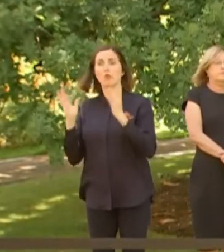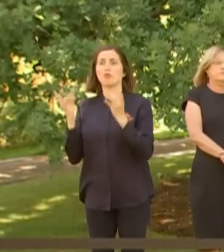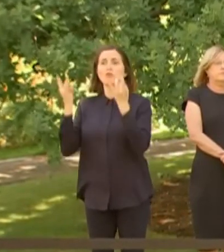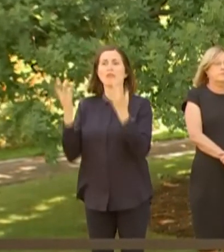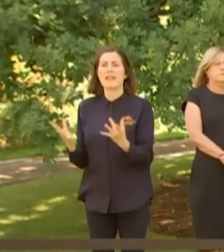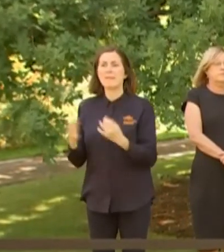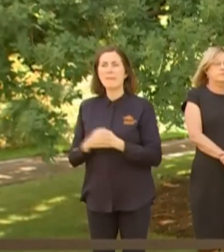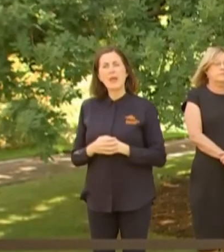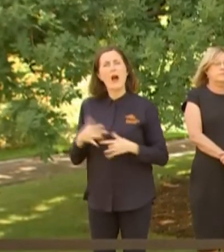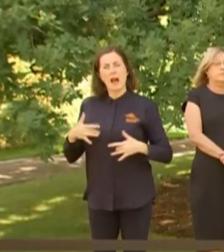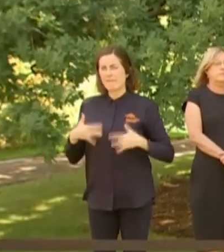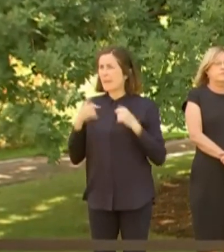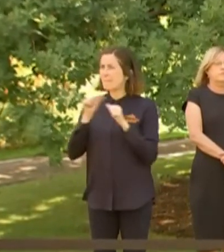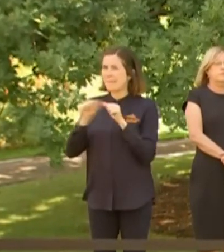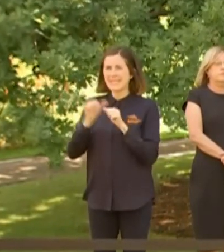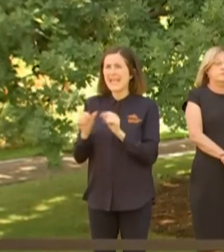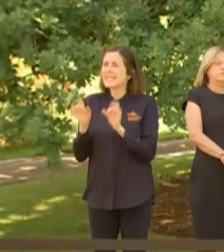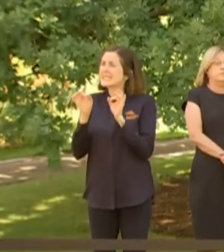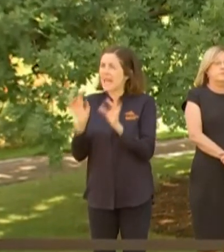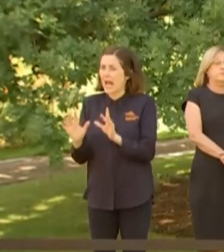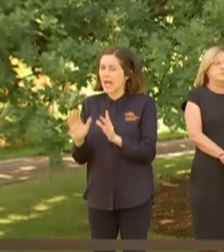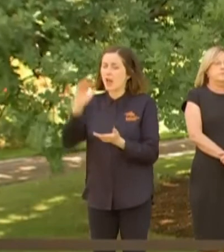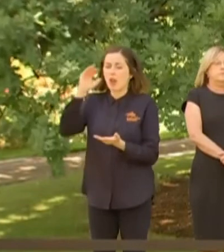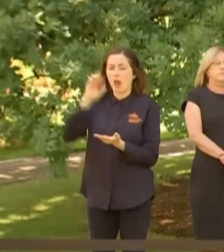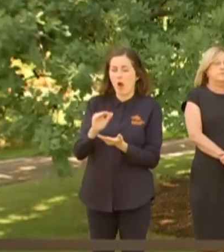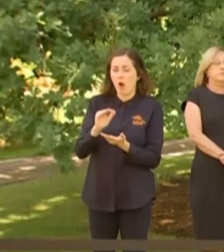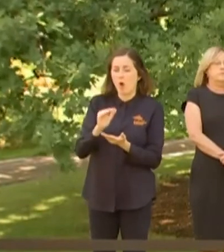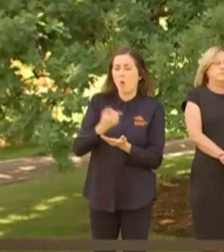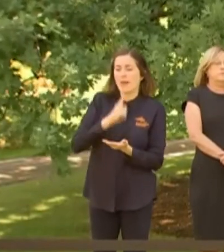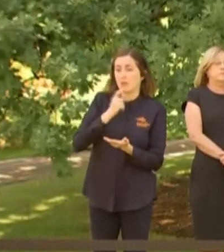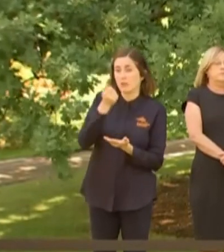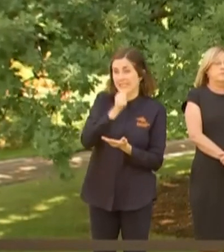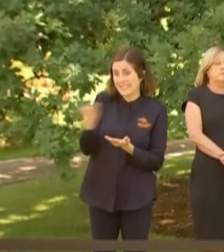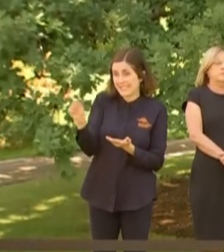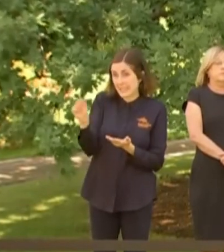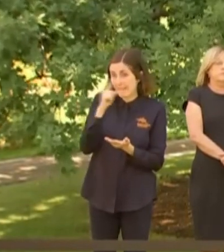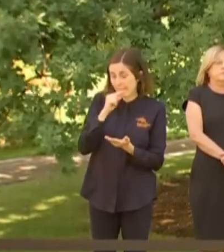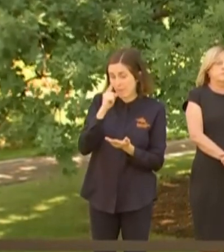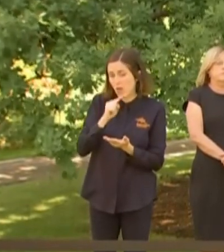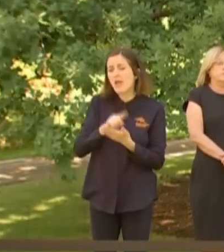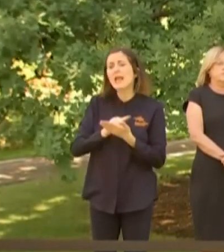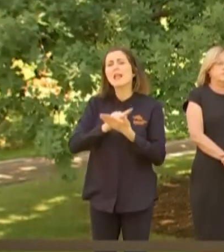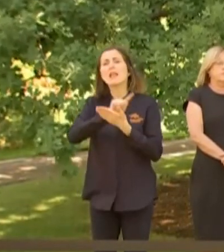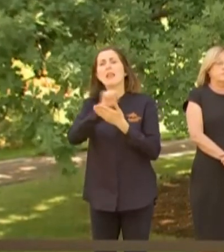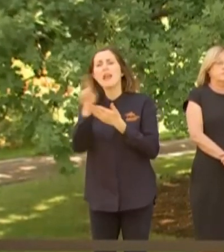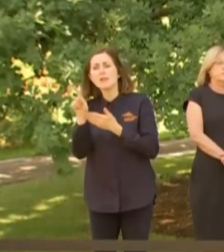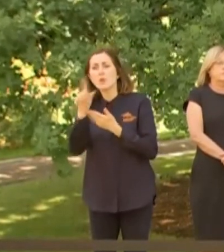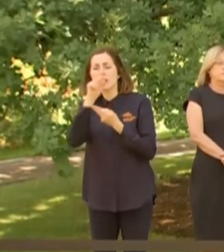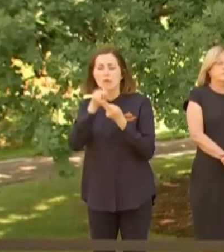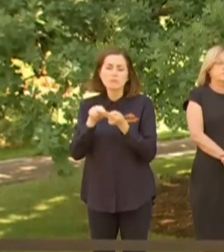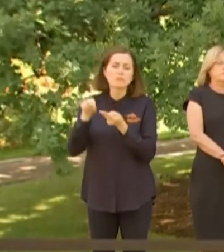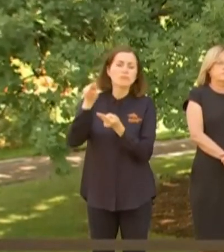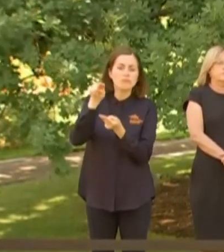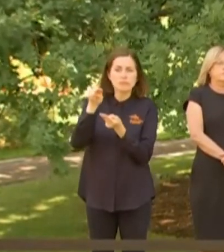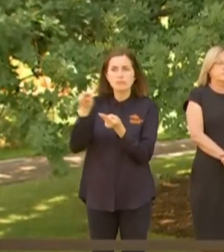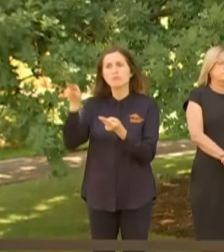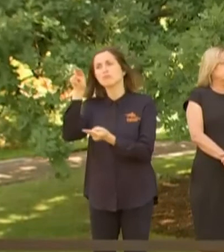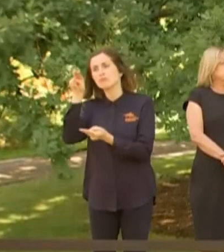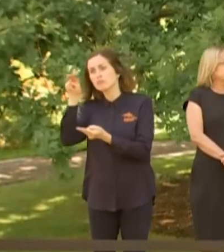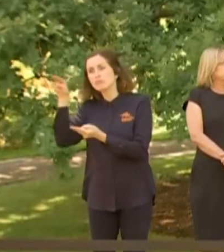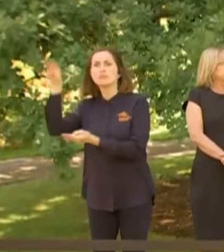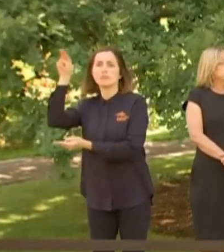that modest level and then build gradually. And when we're in a position to update you on timing and the next kind of increments, if you like, up from the